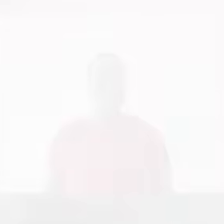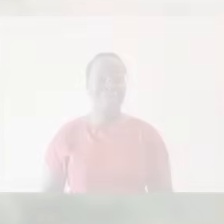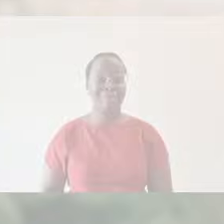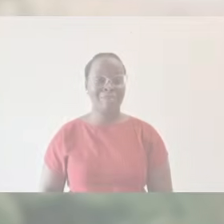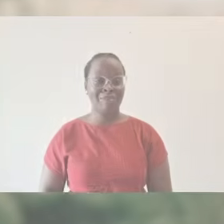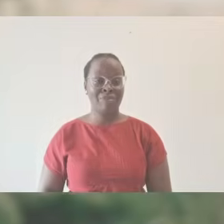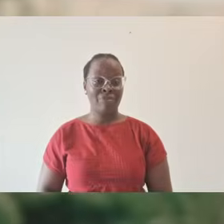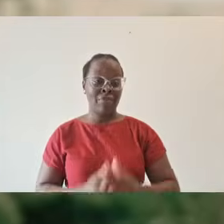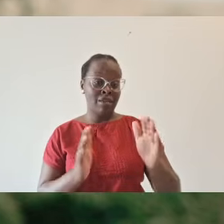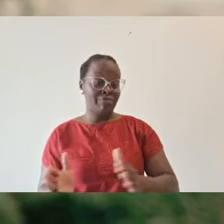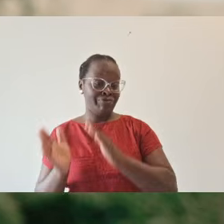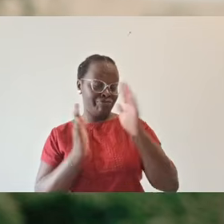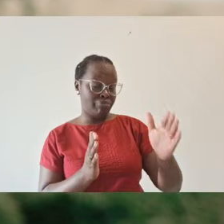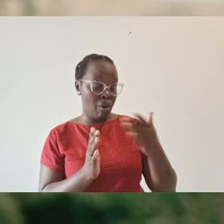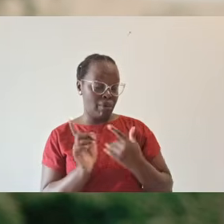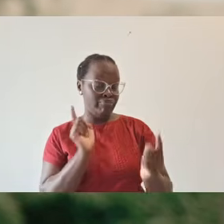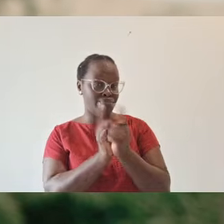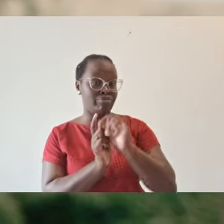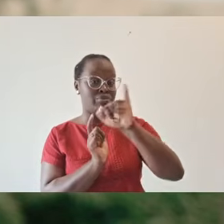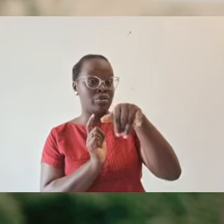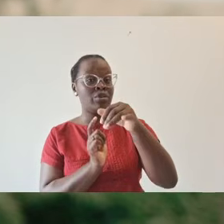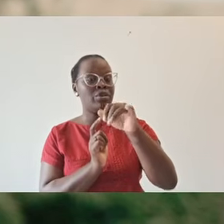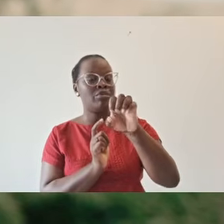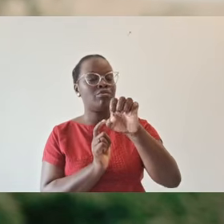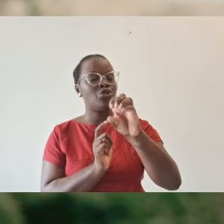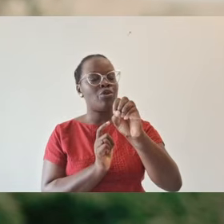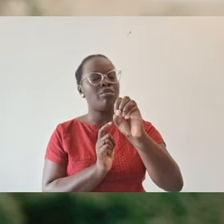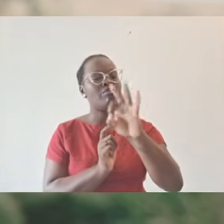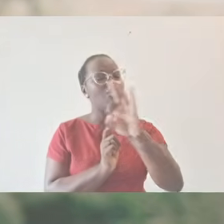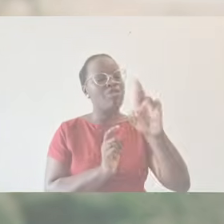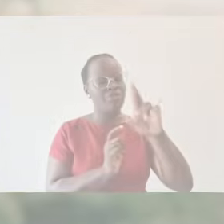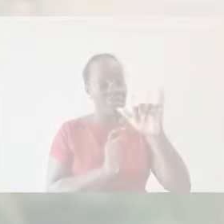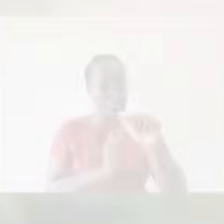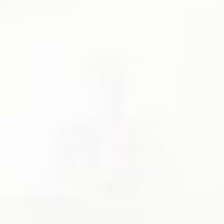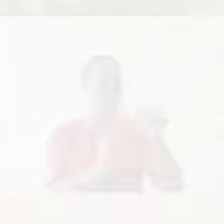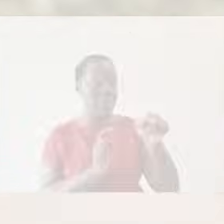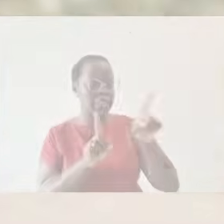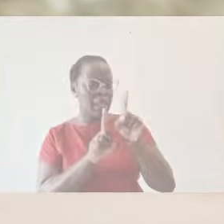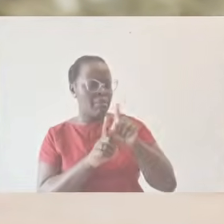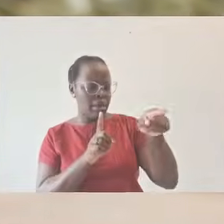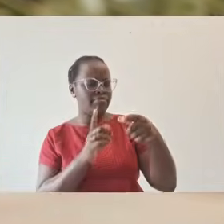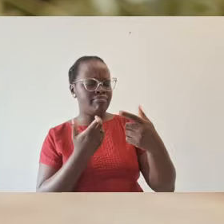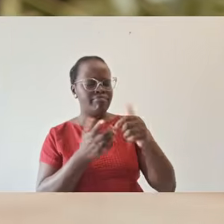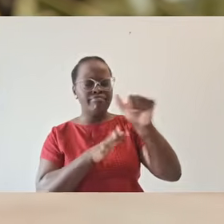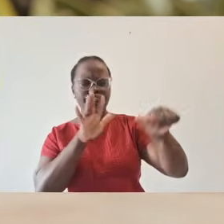Up next is Mr. Geoffrey Machunia, who is the Deputy Principal for Murang'a School for the Hearing Impaired, and who will also tell us why he decided to